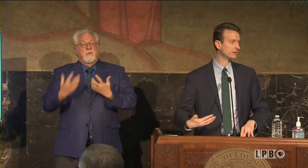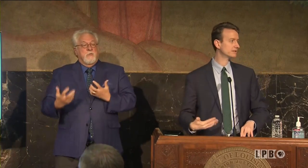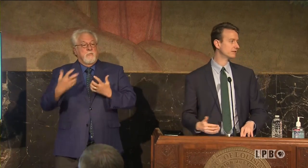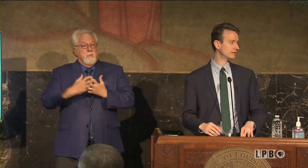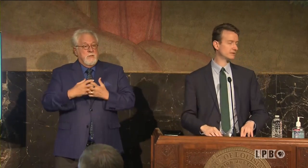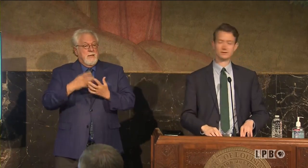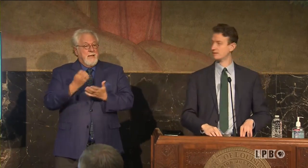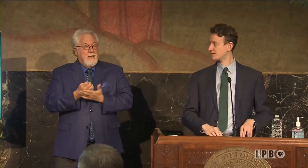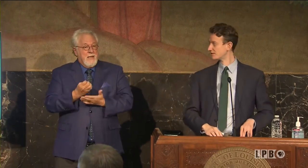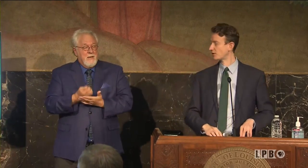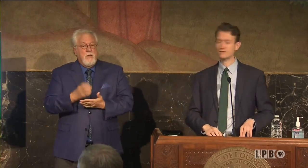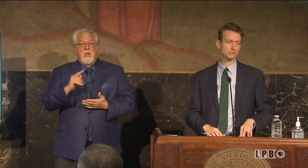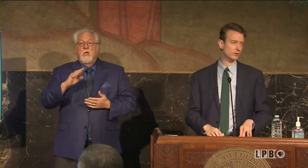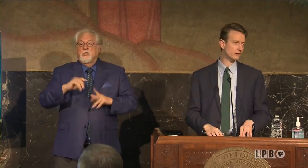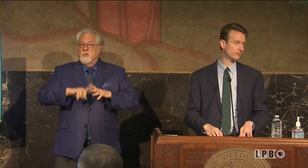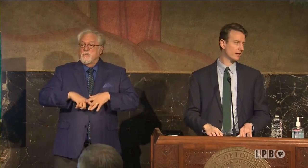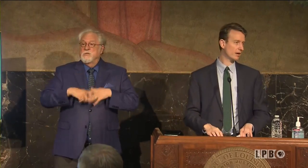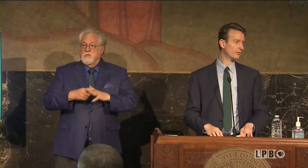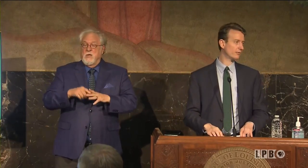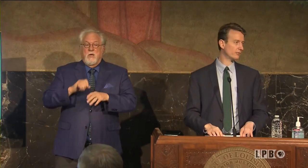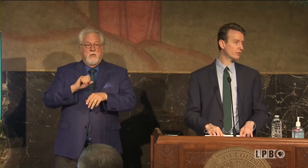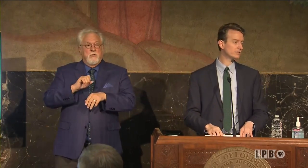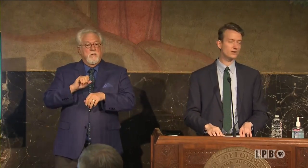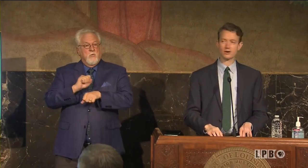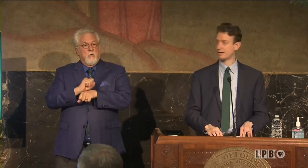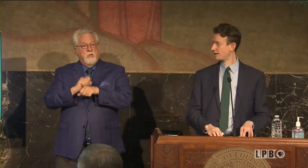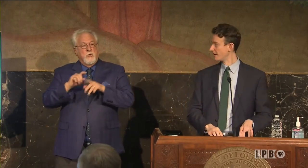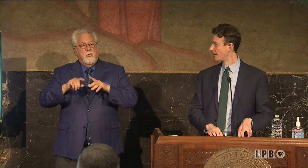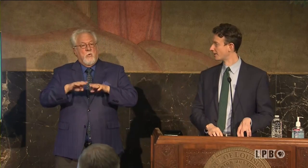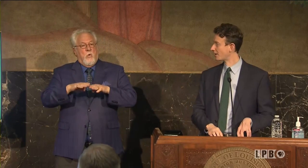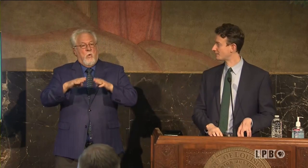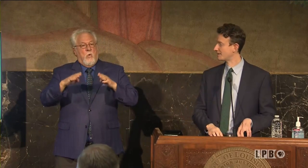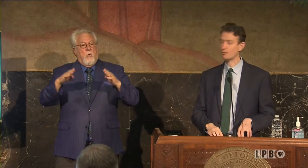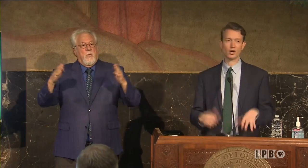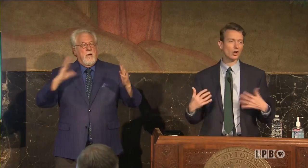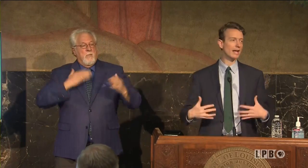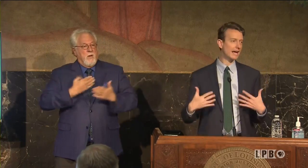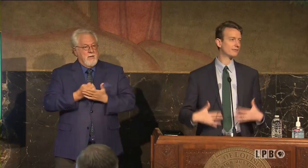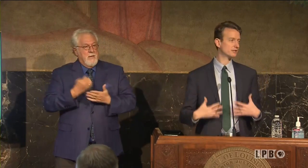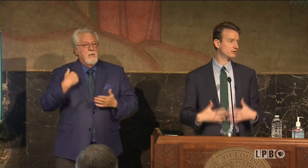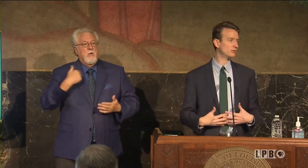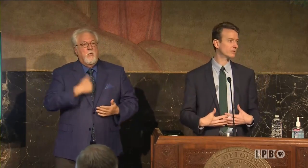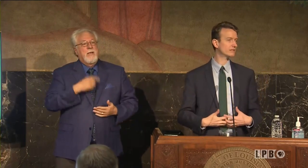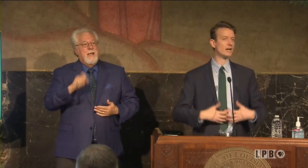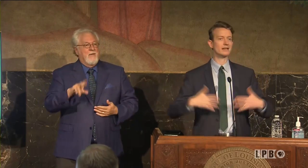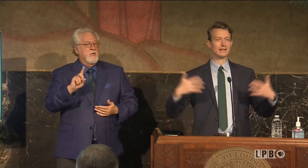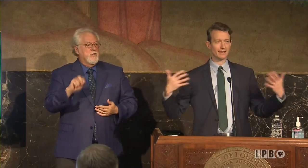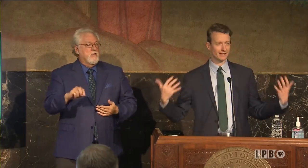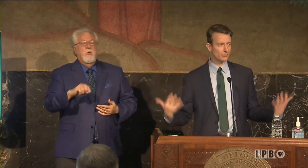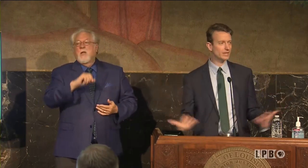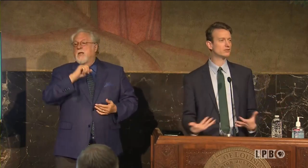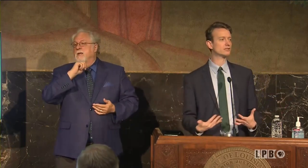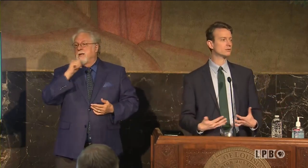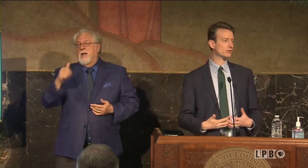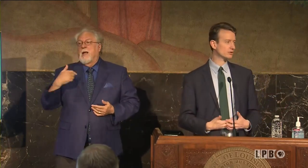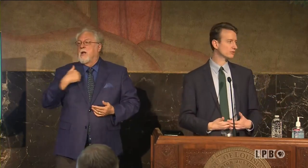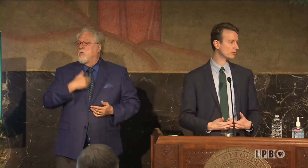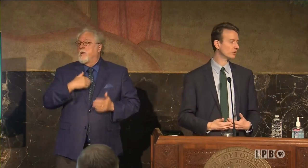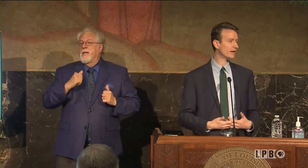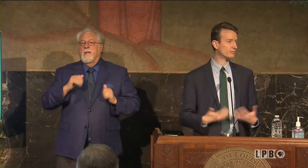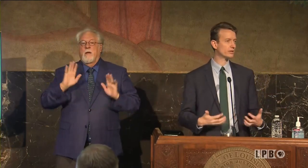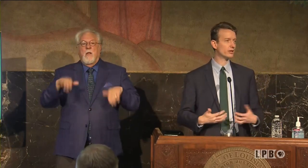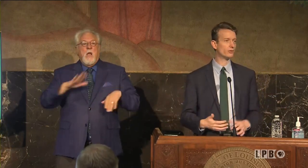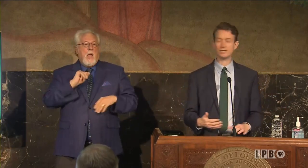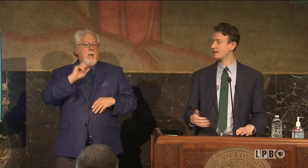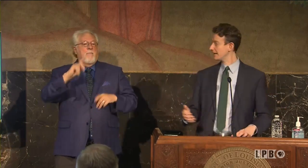be able to start this work of restarting our economy that we all have to do. It's not that we can just return to